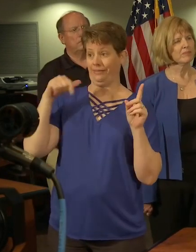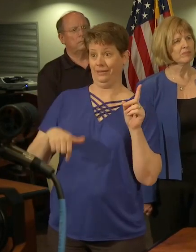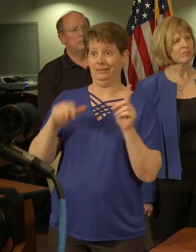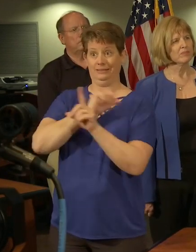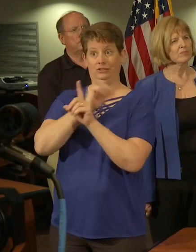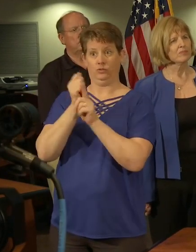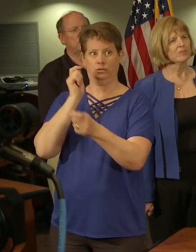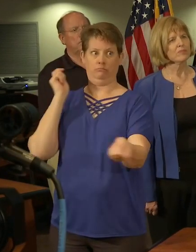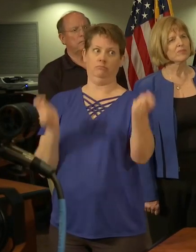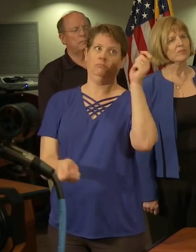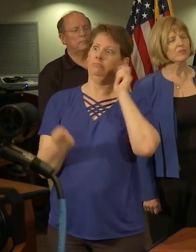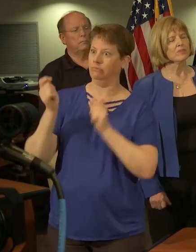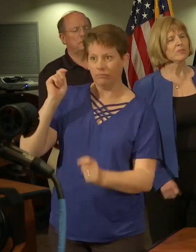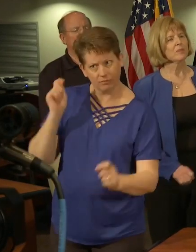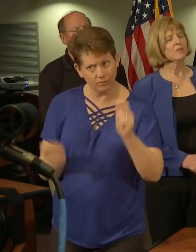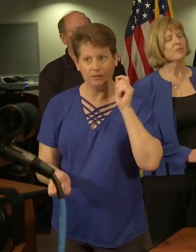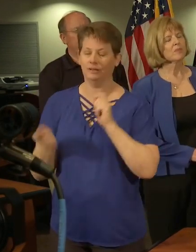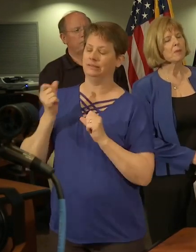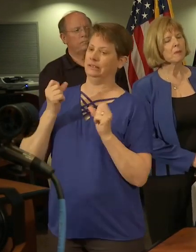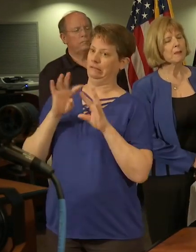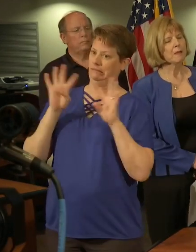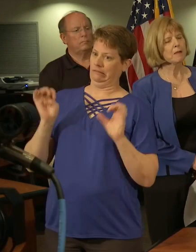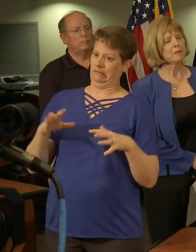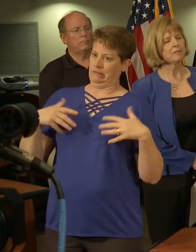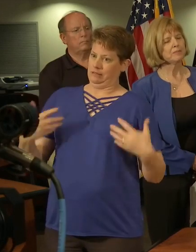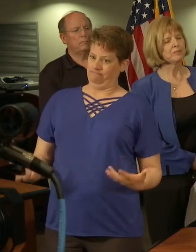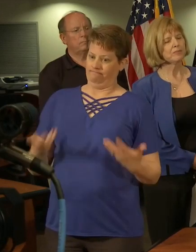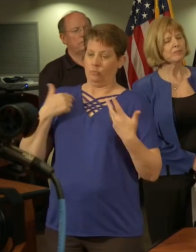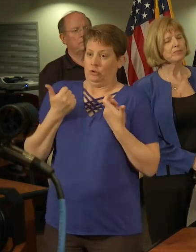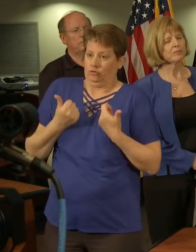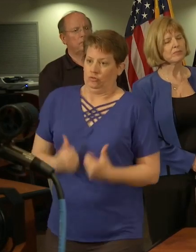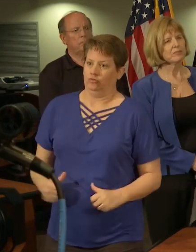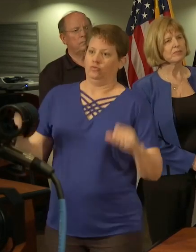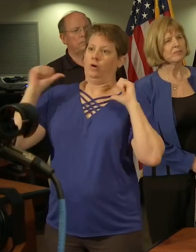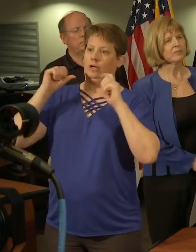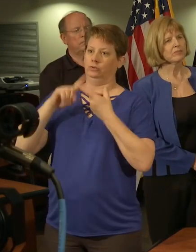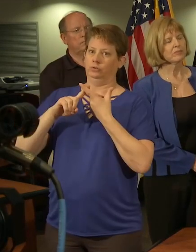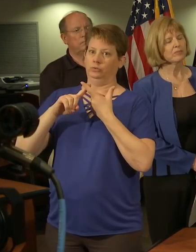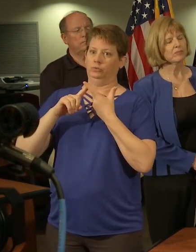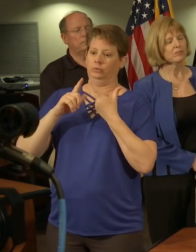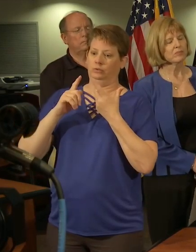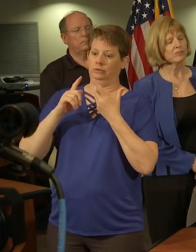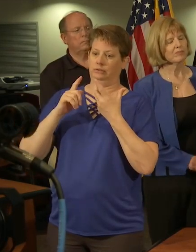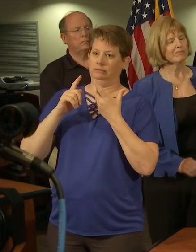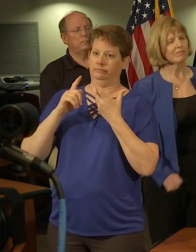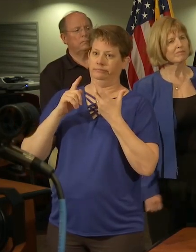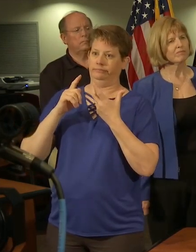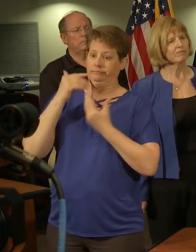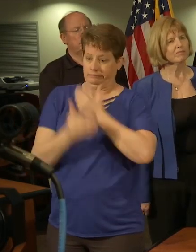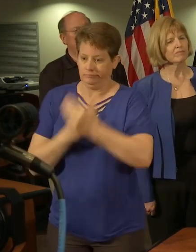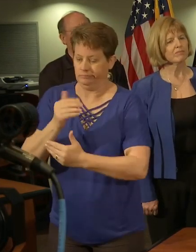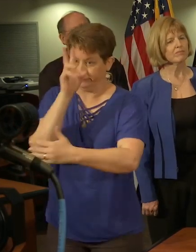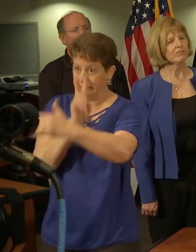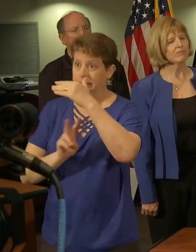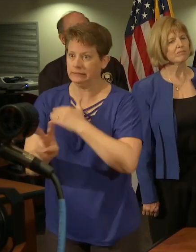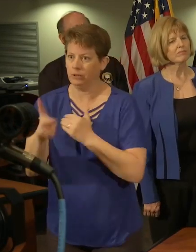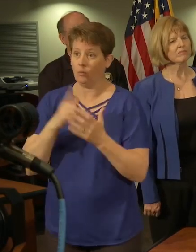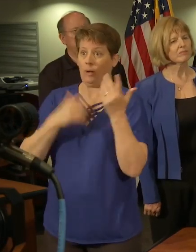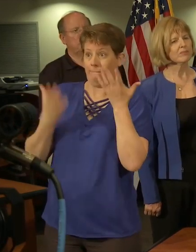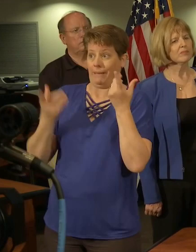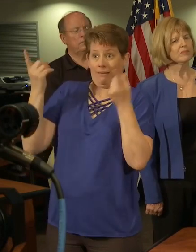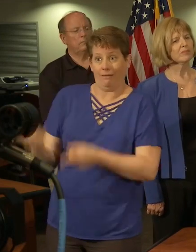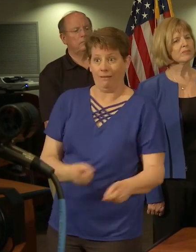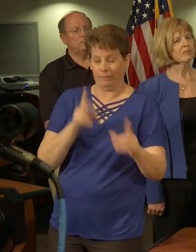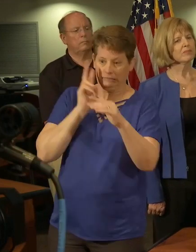fluid situation. We are attempting to stay ahead of this situation, anticipate what may